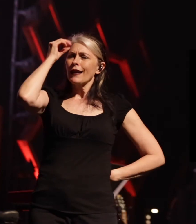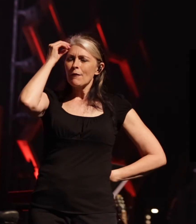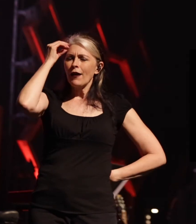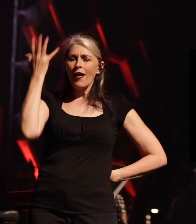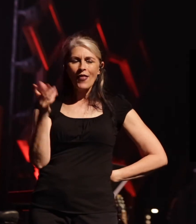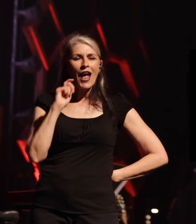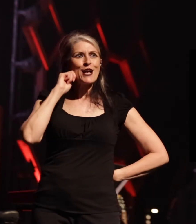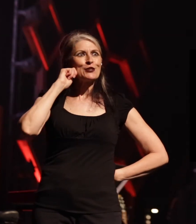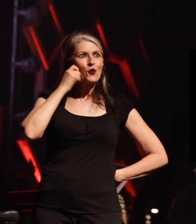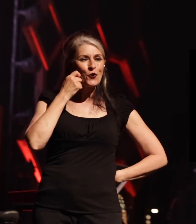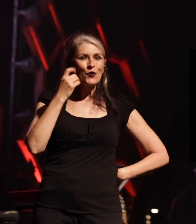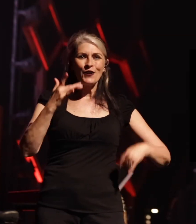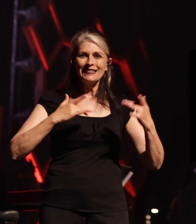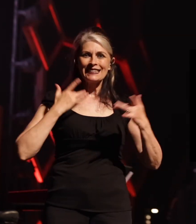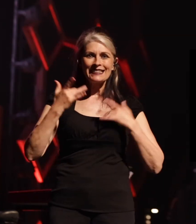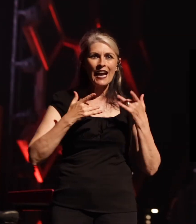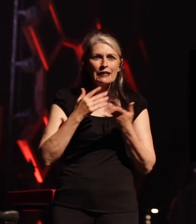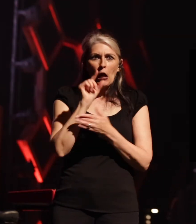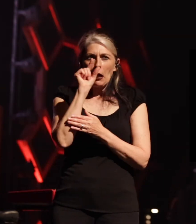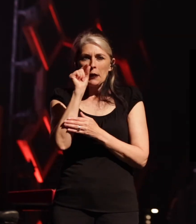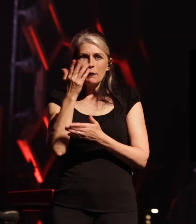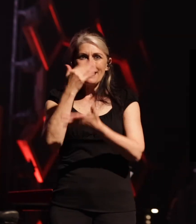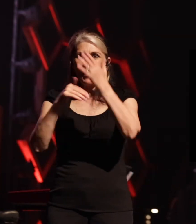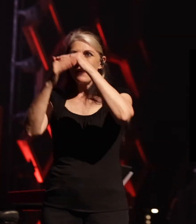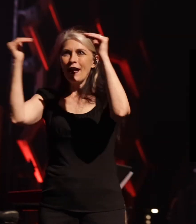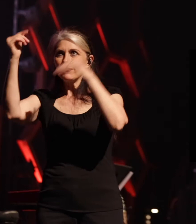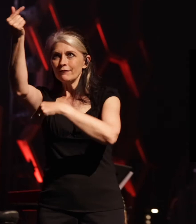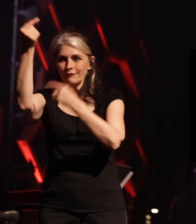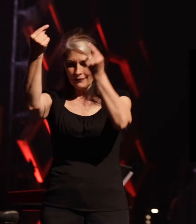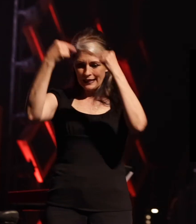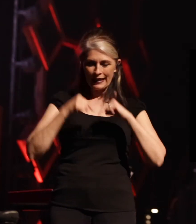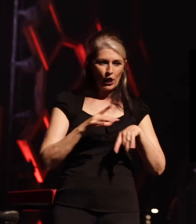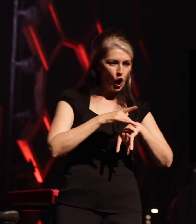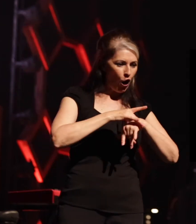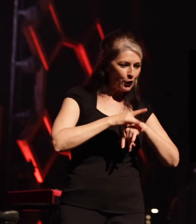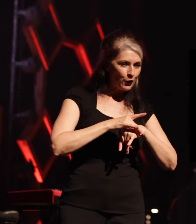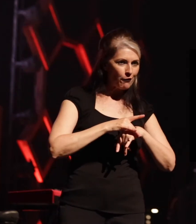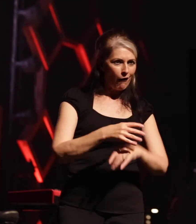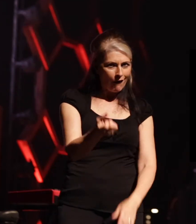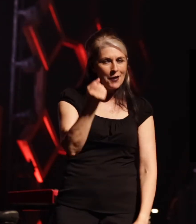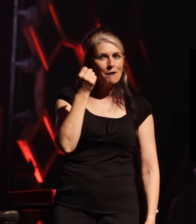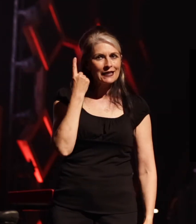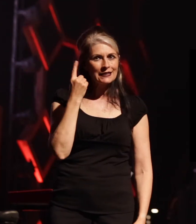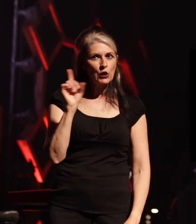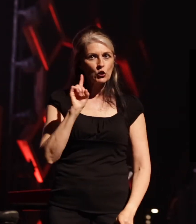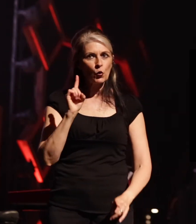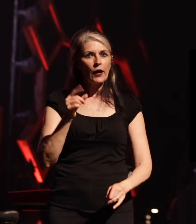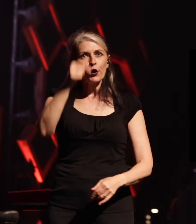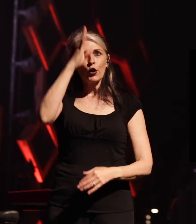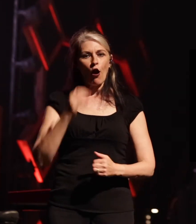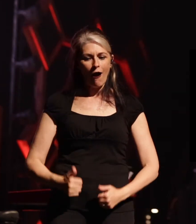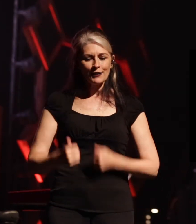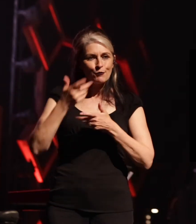a piece of heaven on earth, which makes sense because that's where God's presence dwelled. It